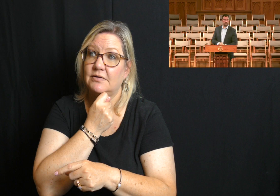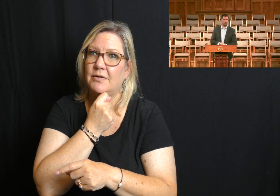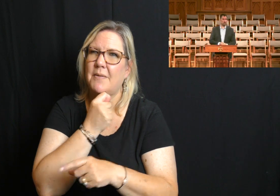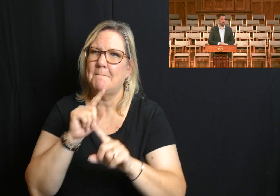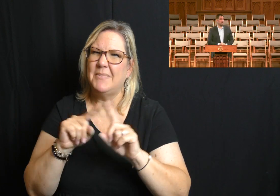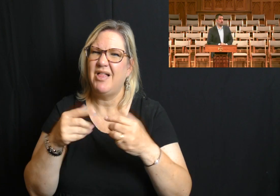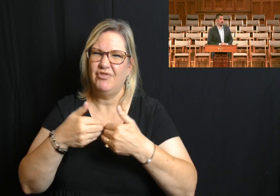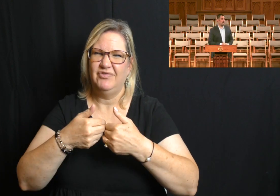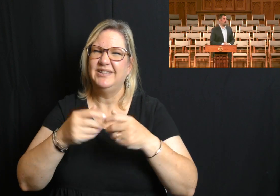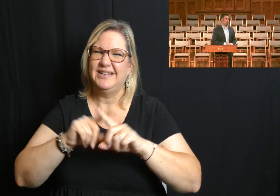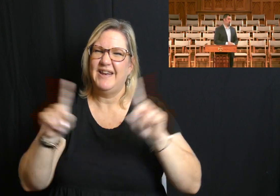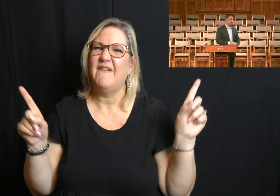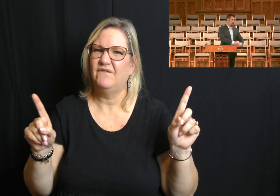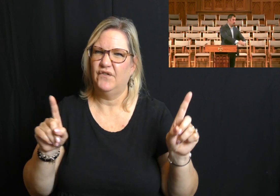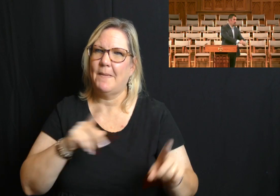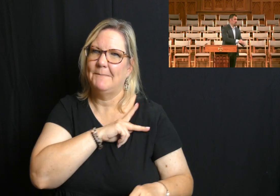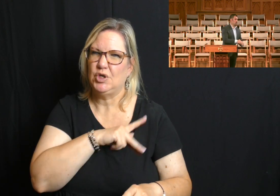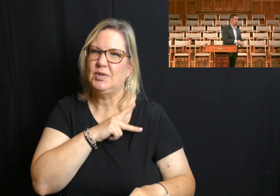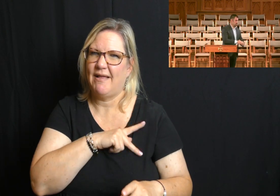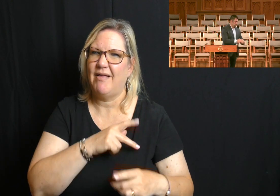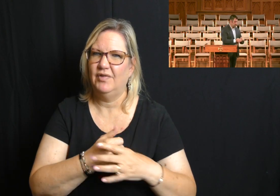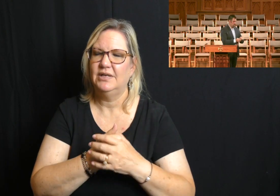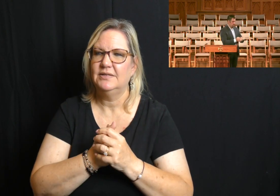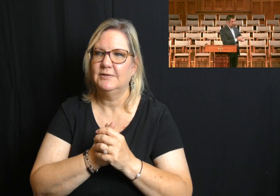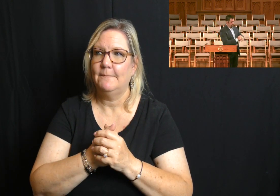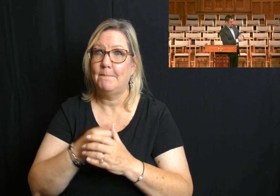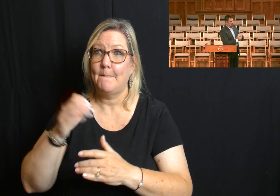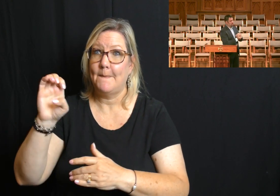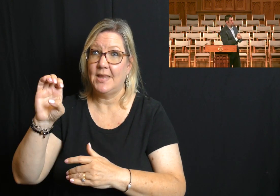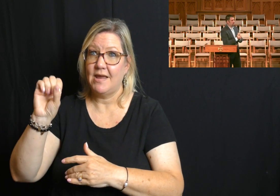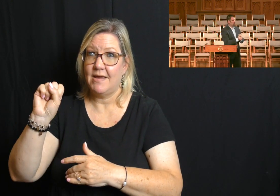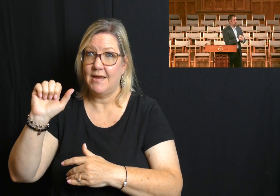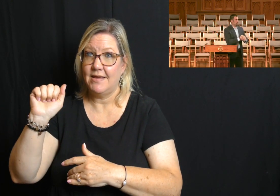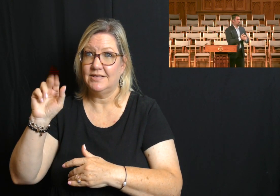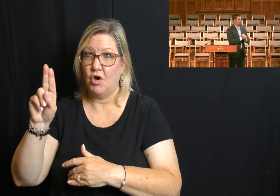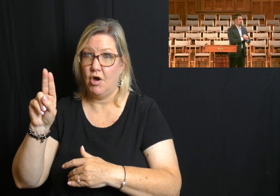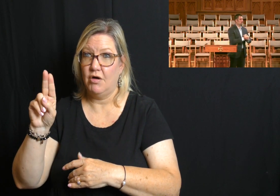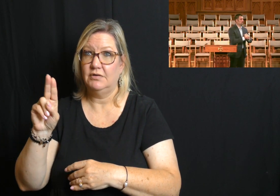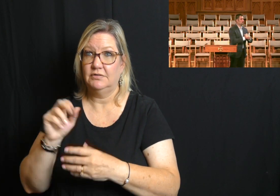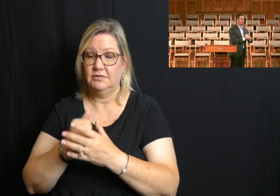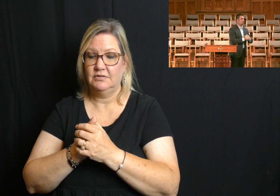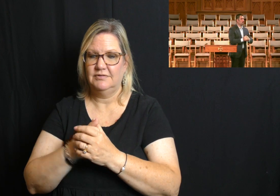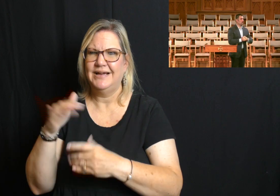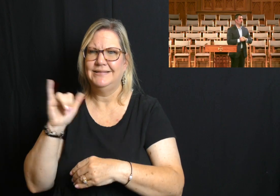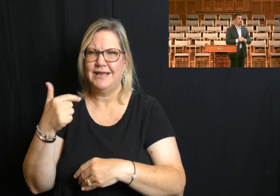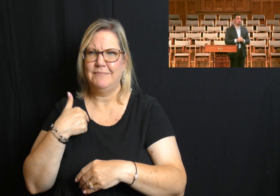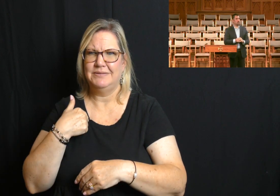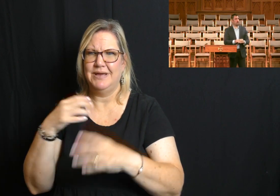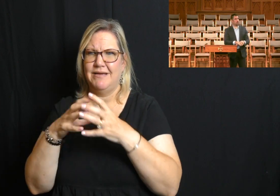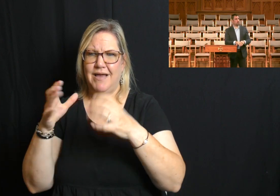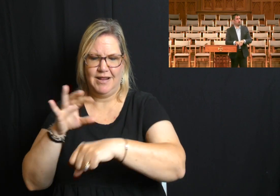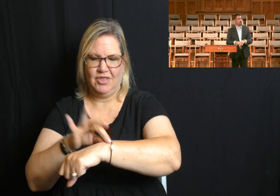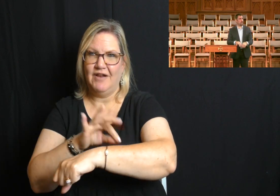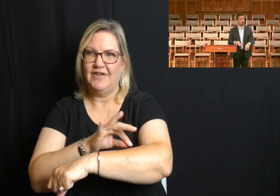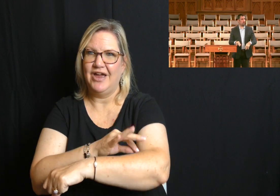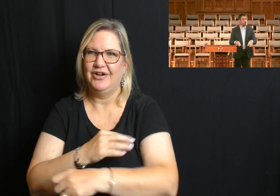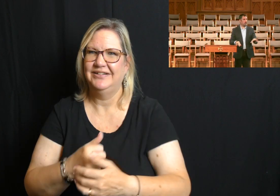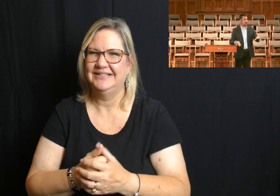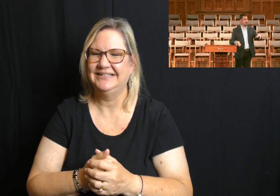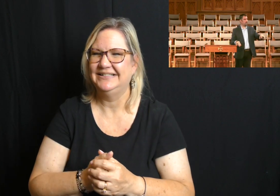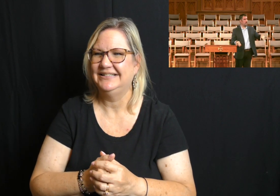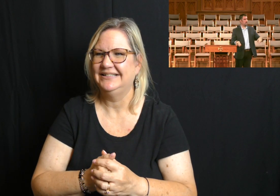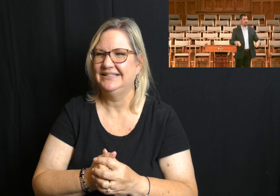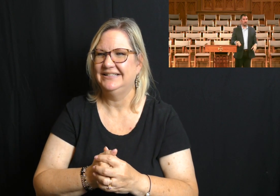different. Esau, his brother, was like me. He was hairy, you know. Jacob was probably like